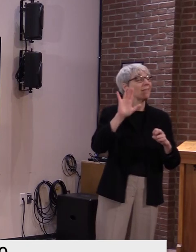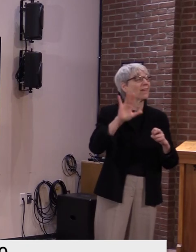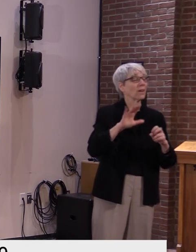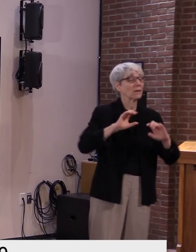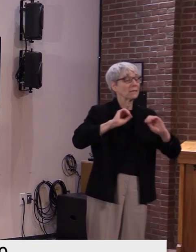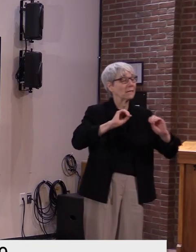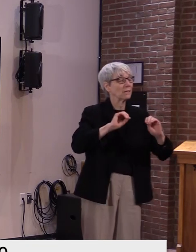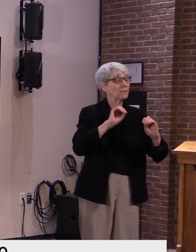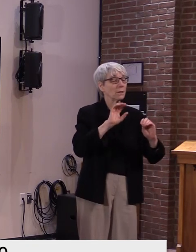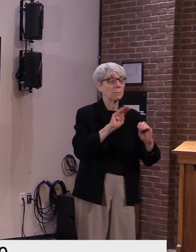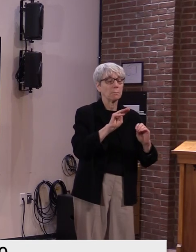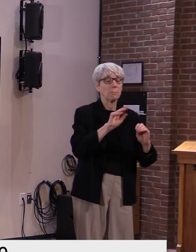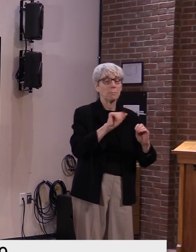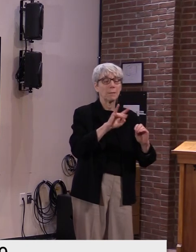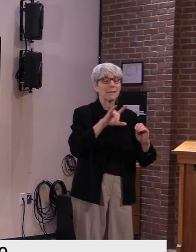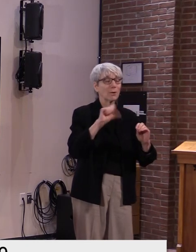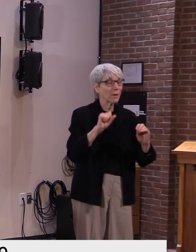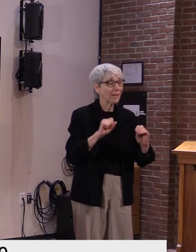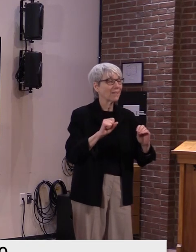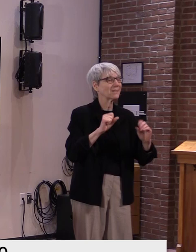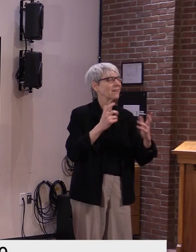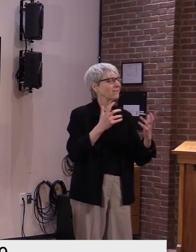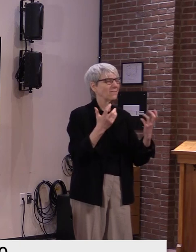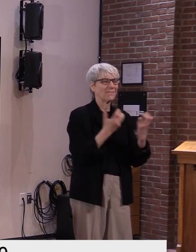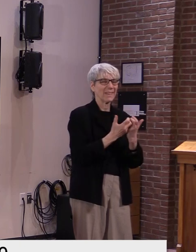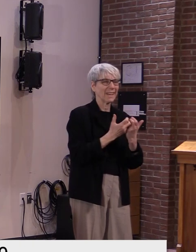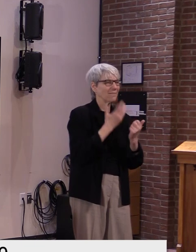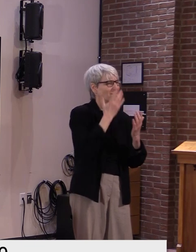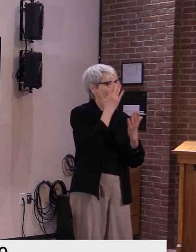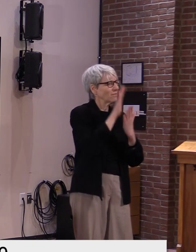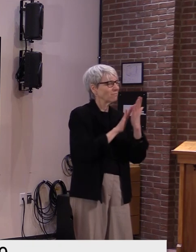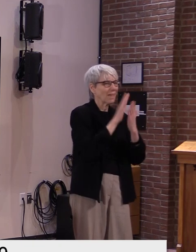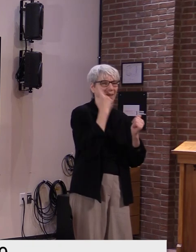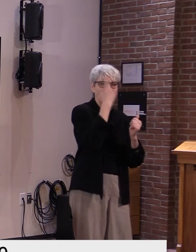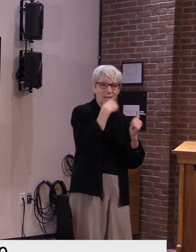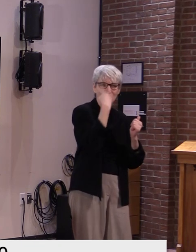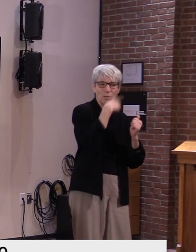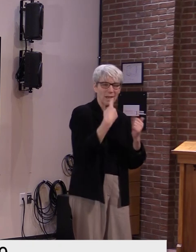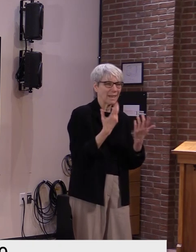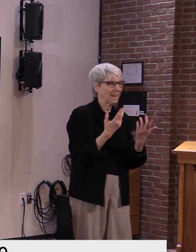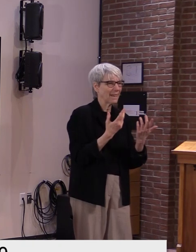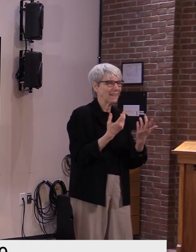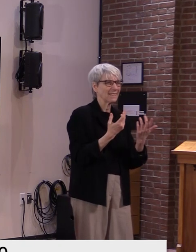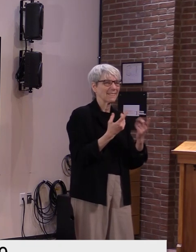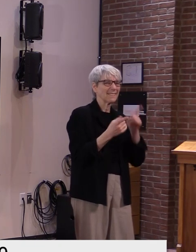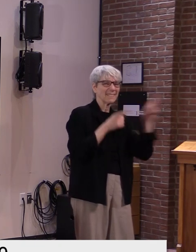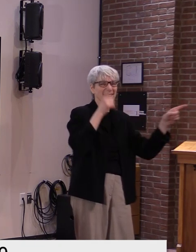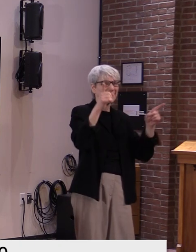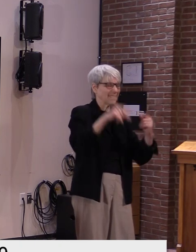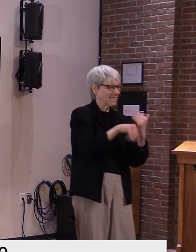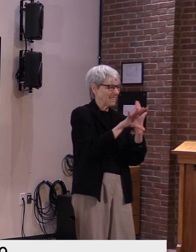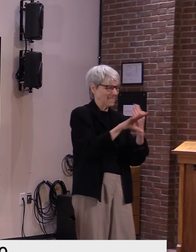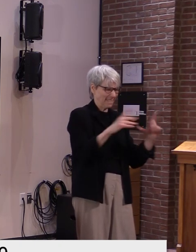entirely online. So more work to be done in that arena.